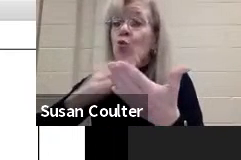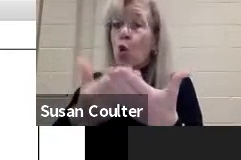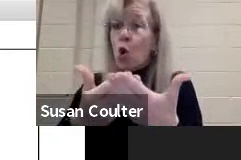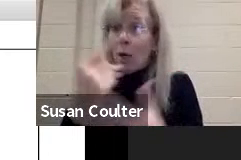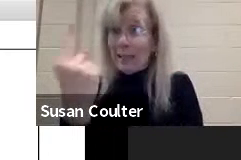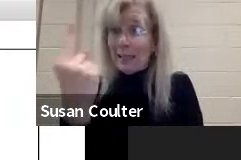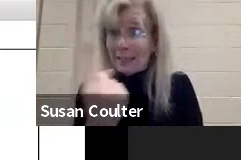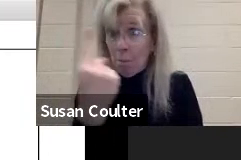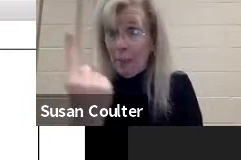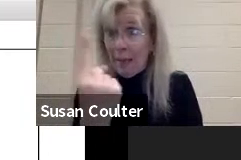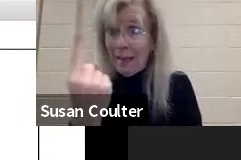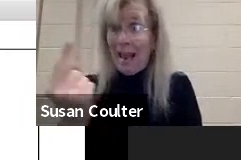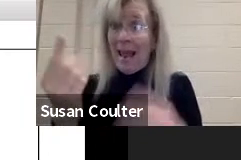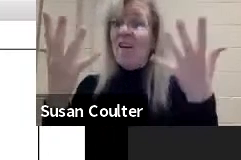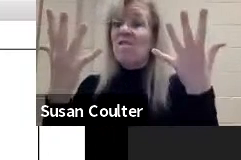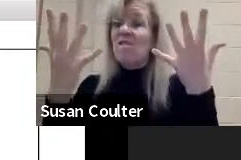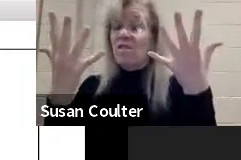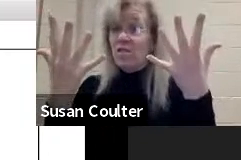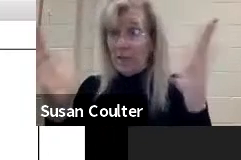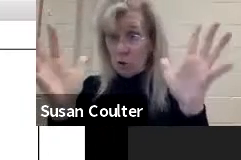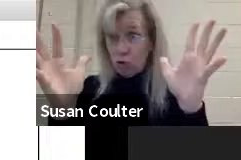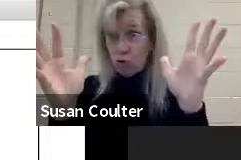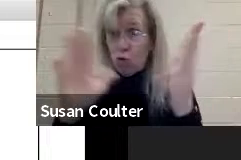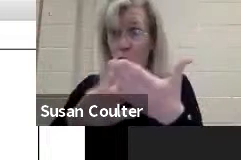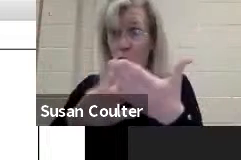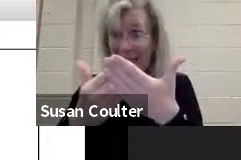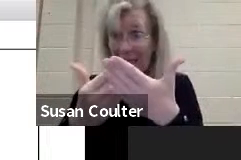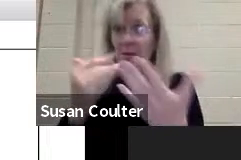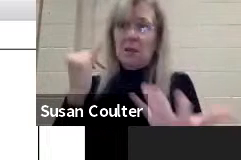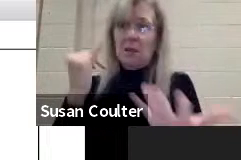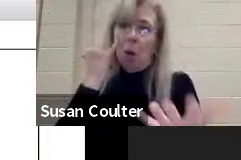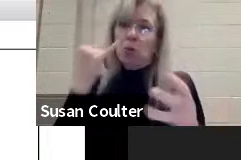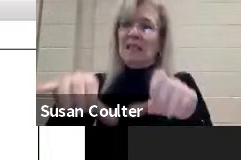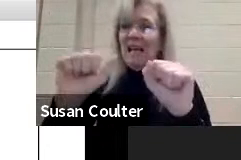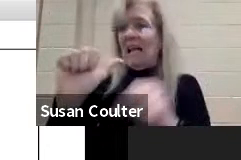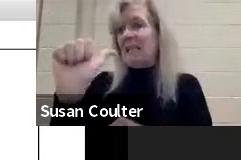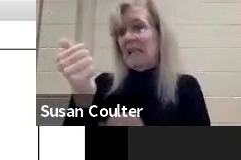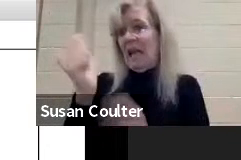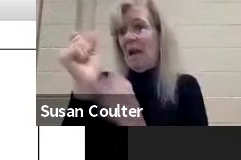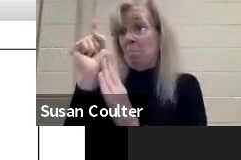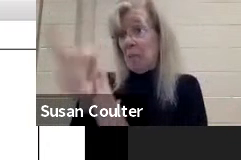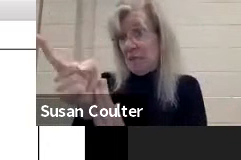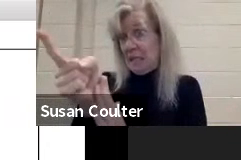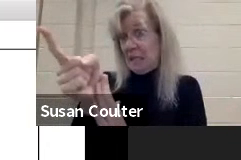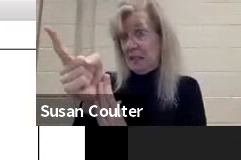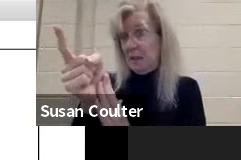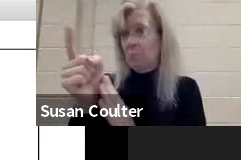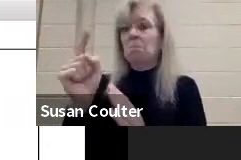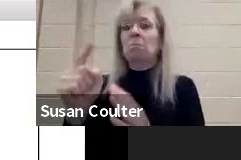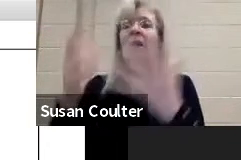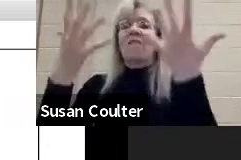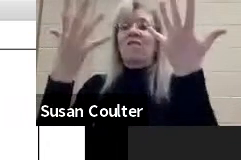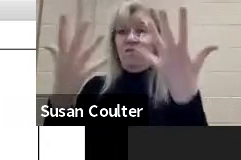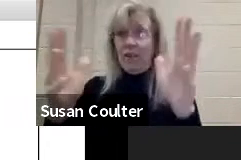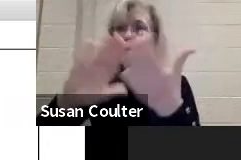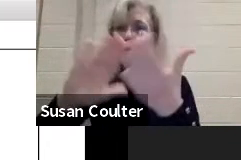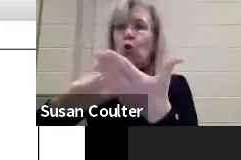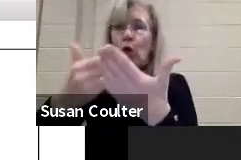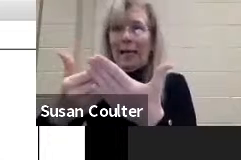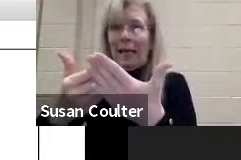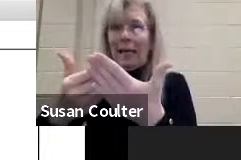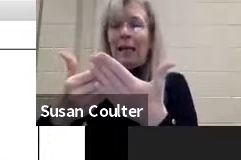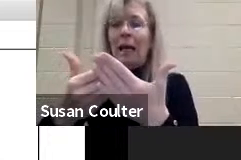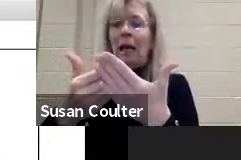When you cook something and it finishes cooking, suppose it takes 10 minutes,